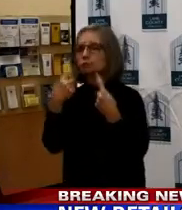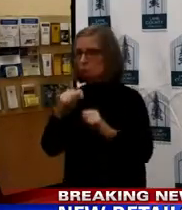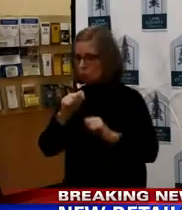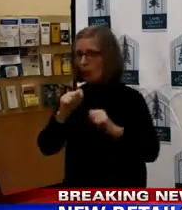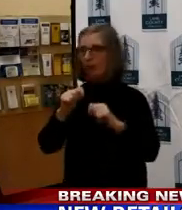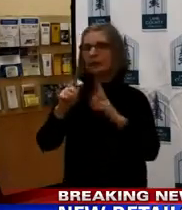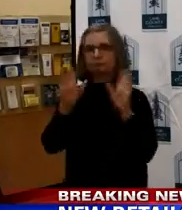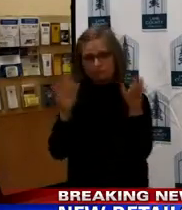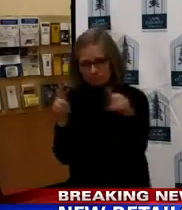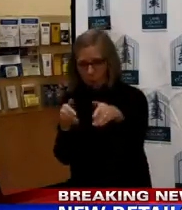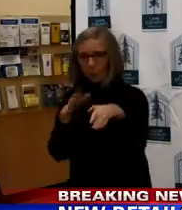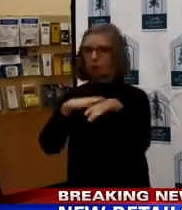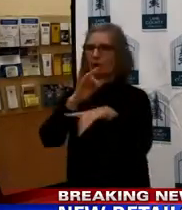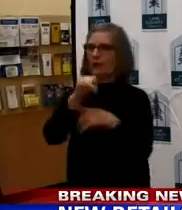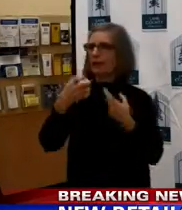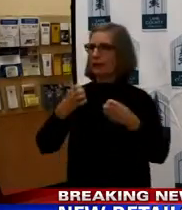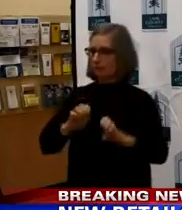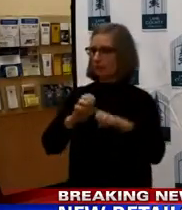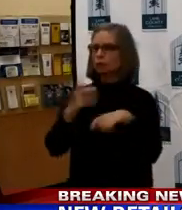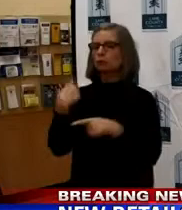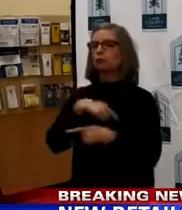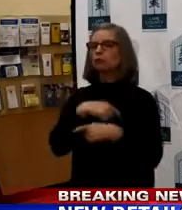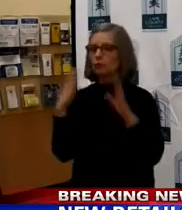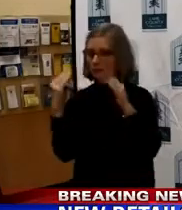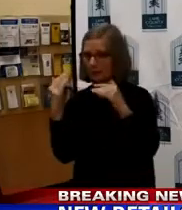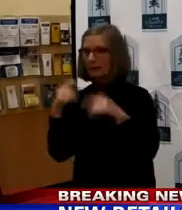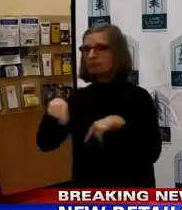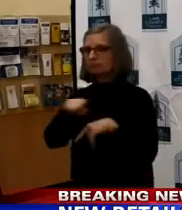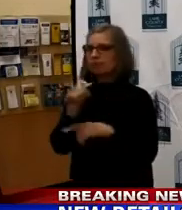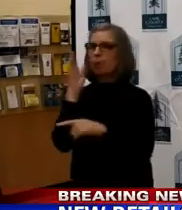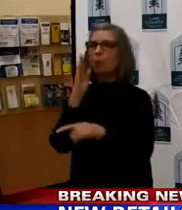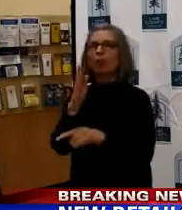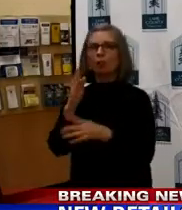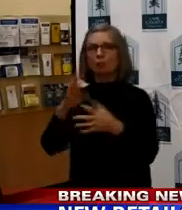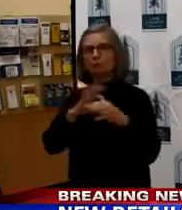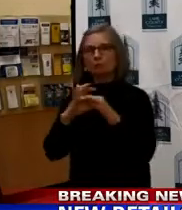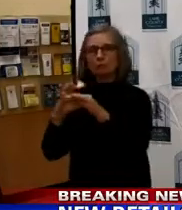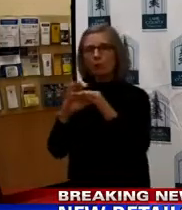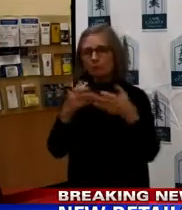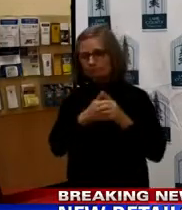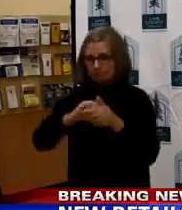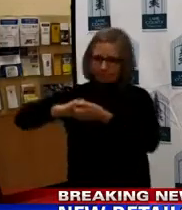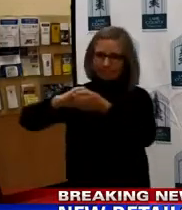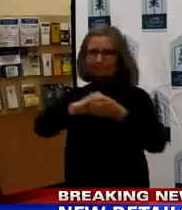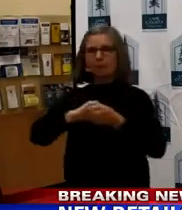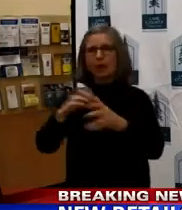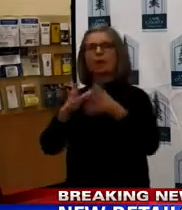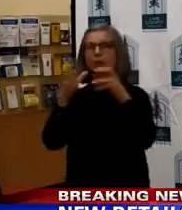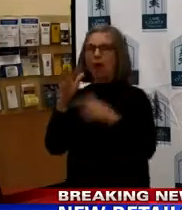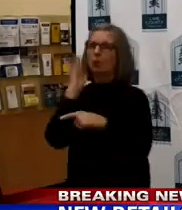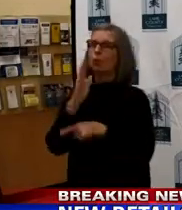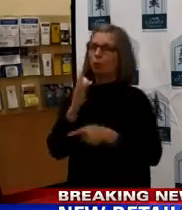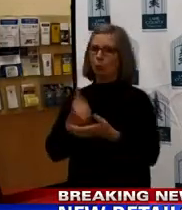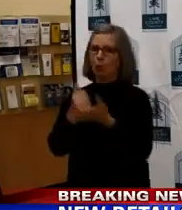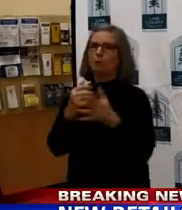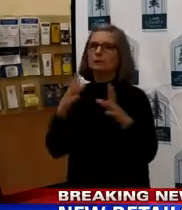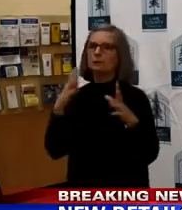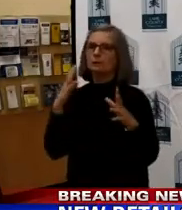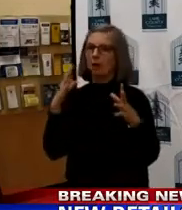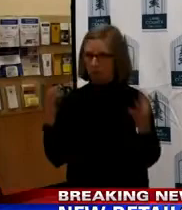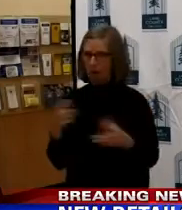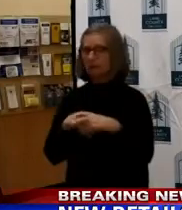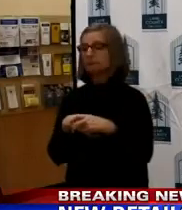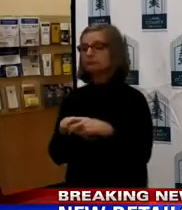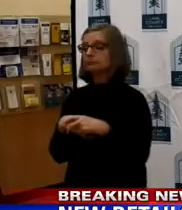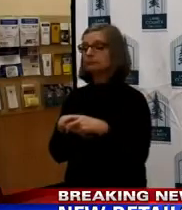more cooperation and participation on that front, which is going to enhance our efforts overall. Enhancing data collection.